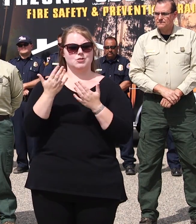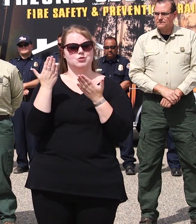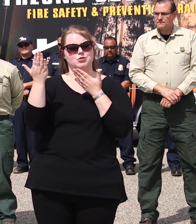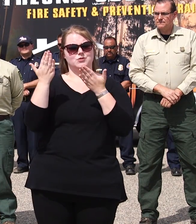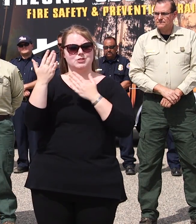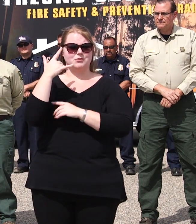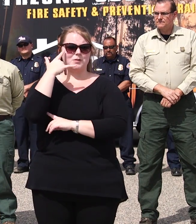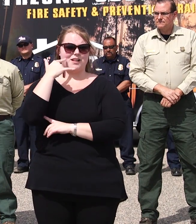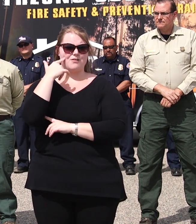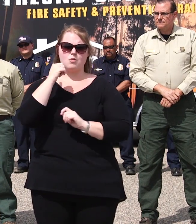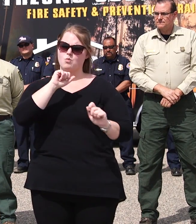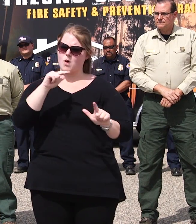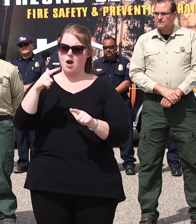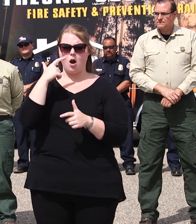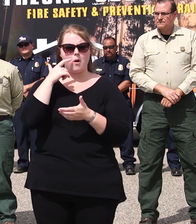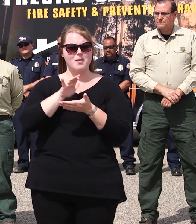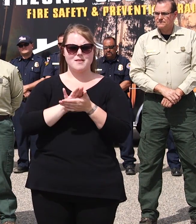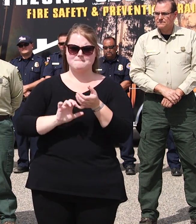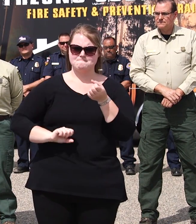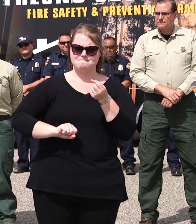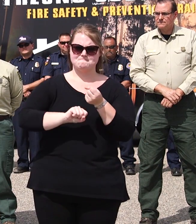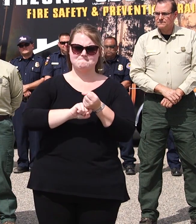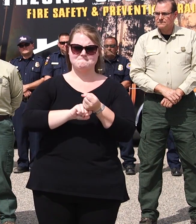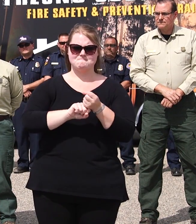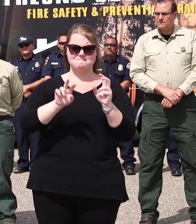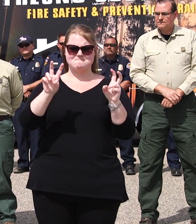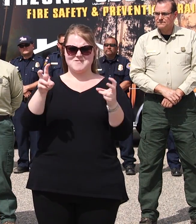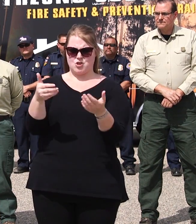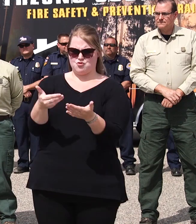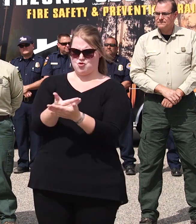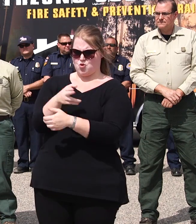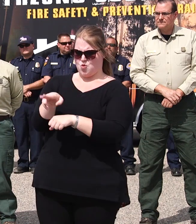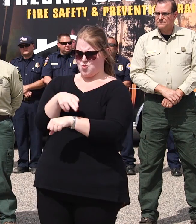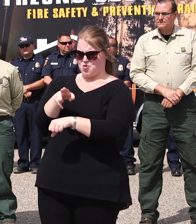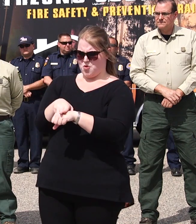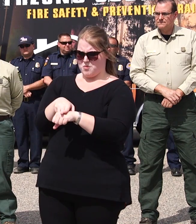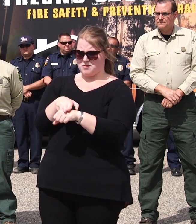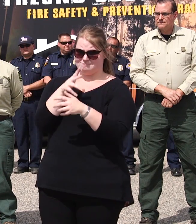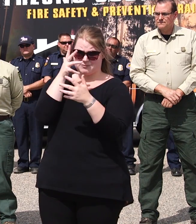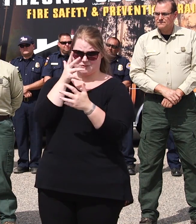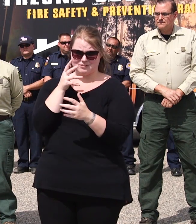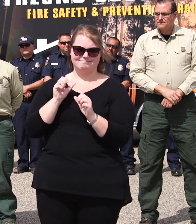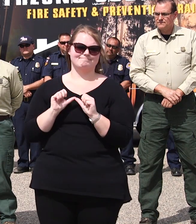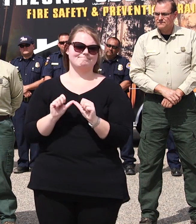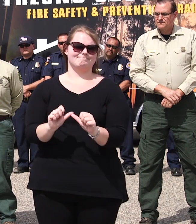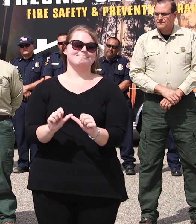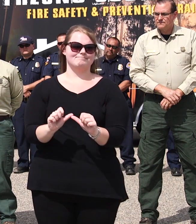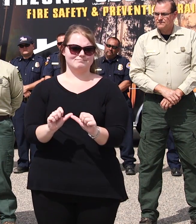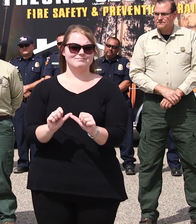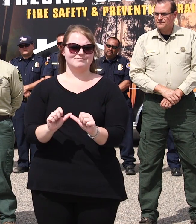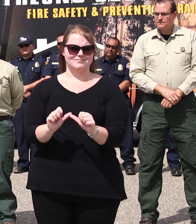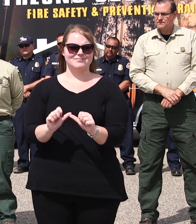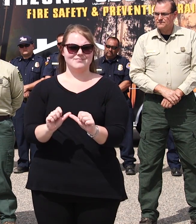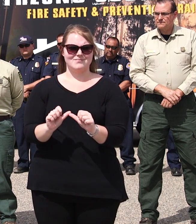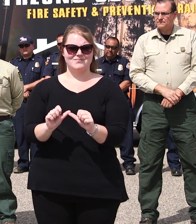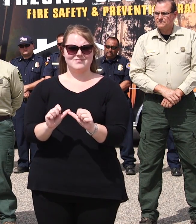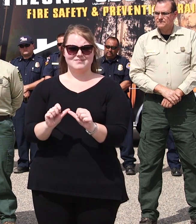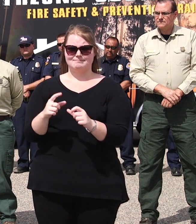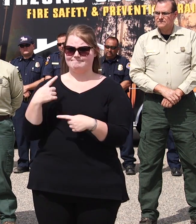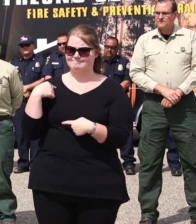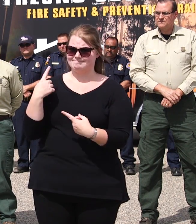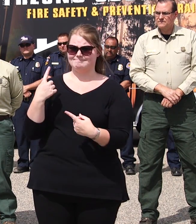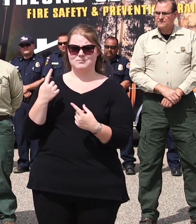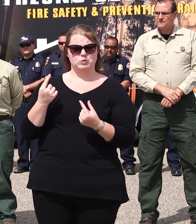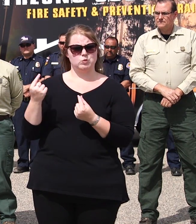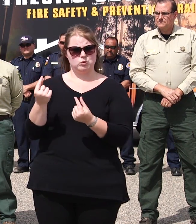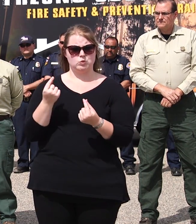California all believe that the new normal is here to stay. And things that we've been doing,